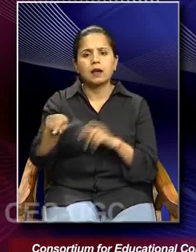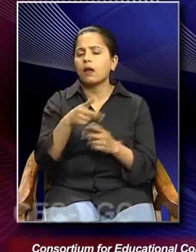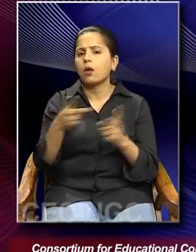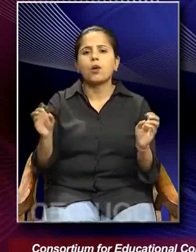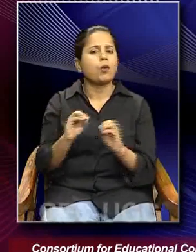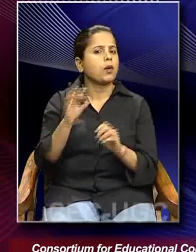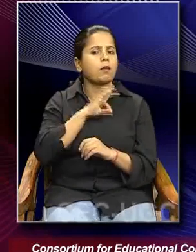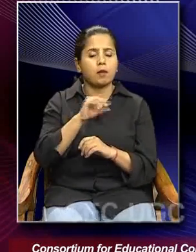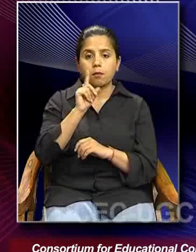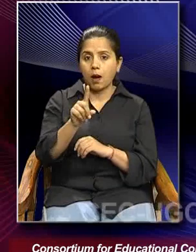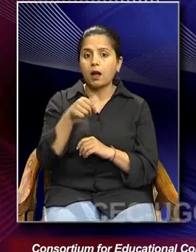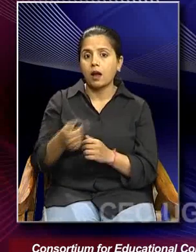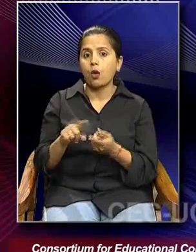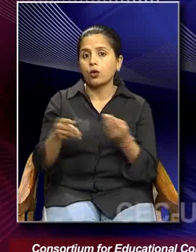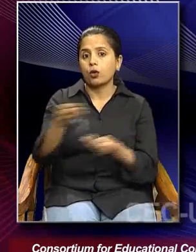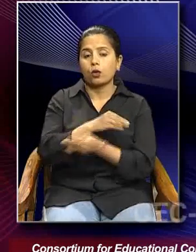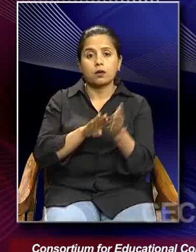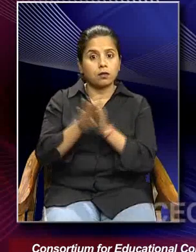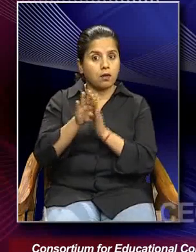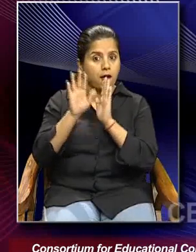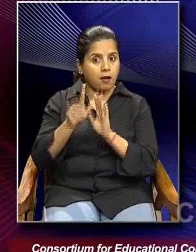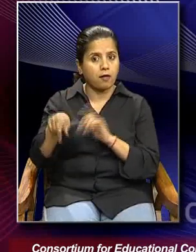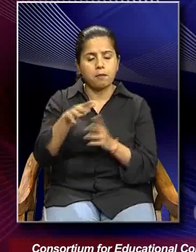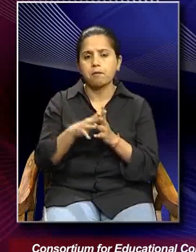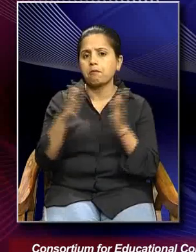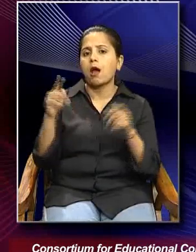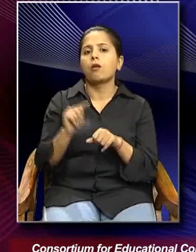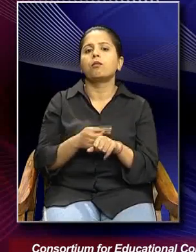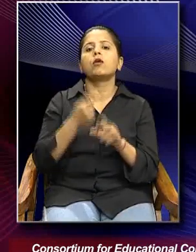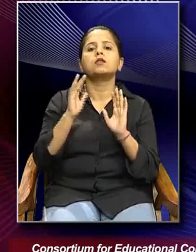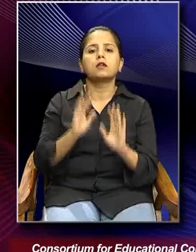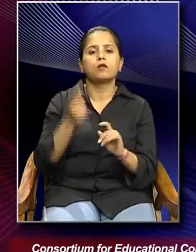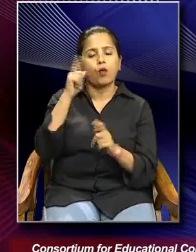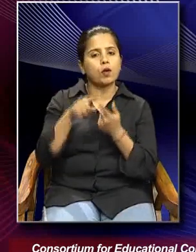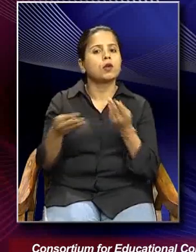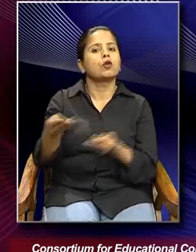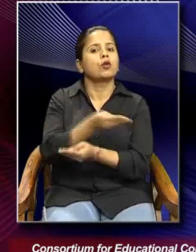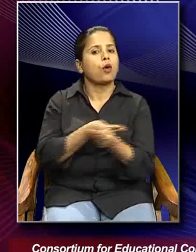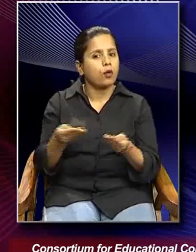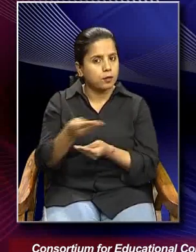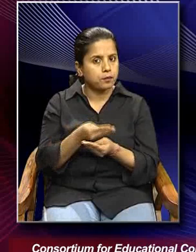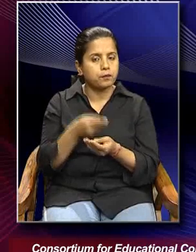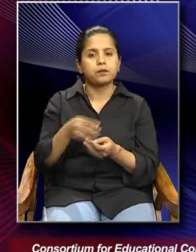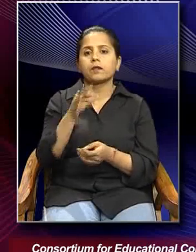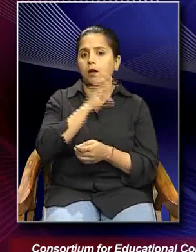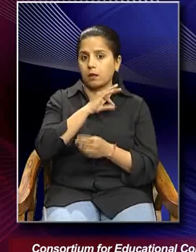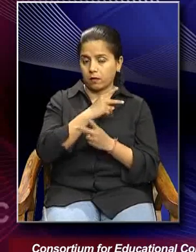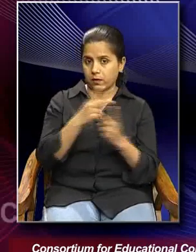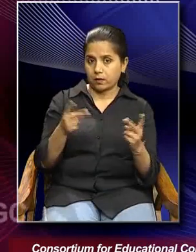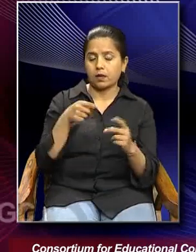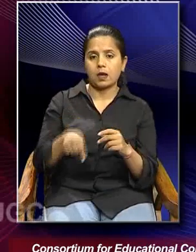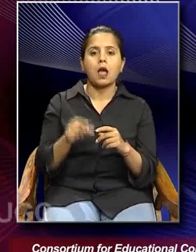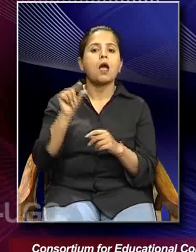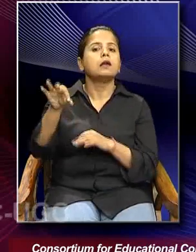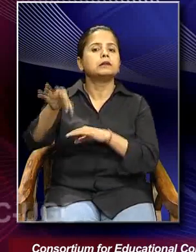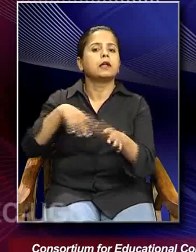But as economic development takes place, there are greater opportunities of economic incentive at urban